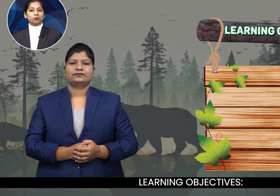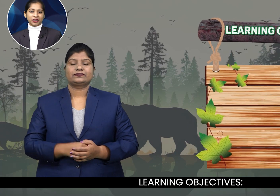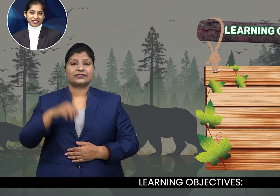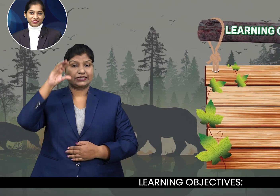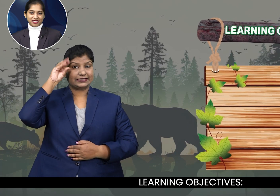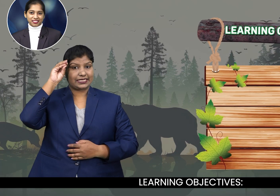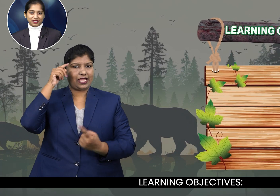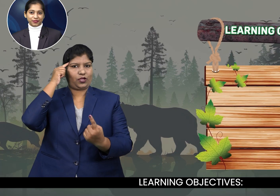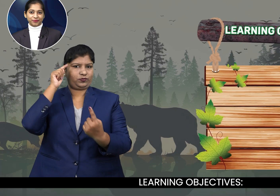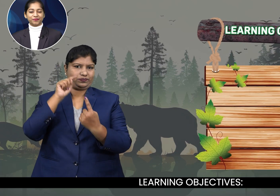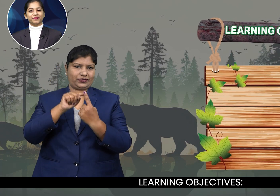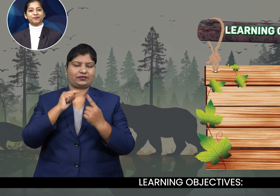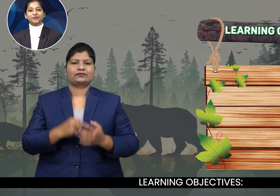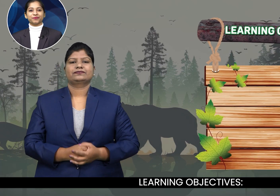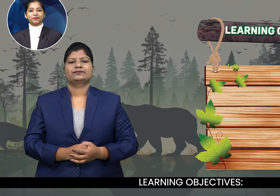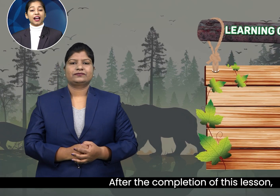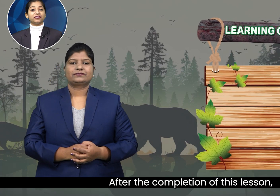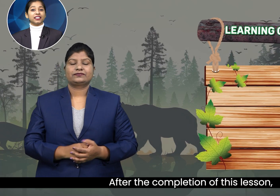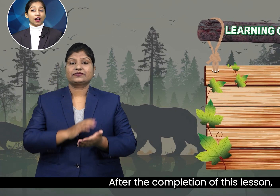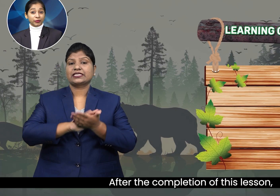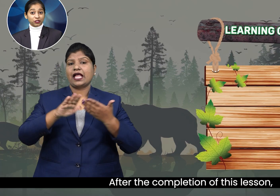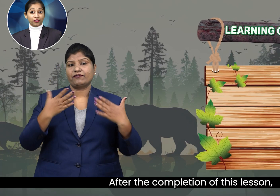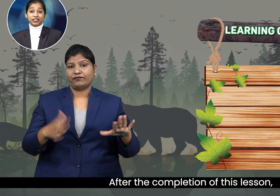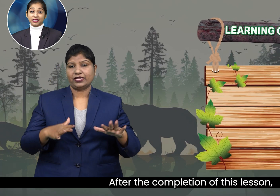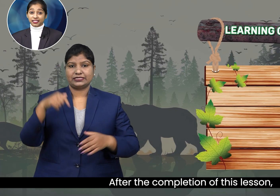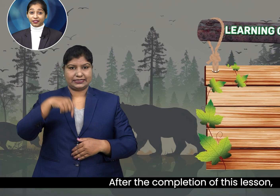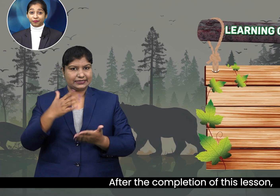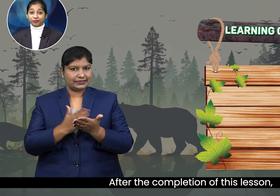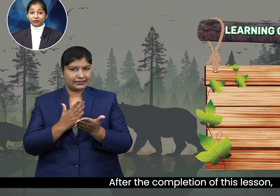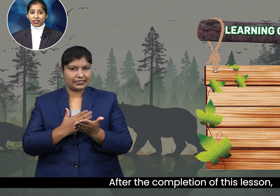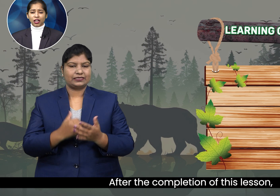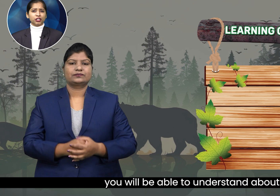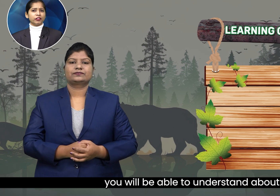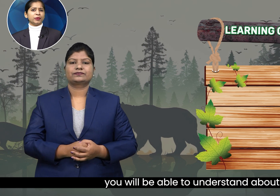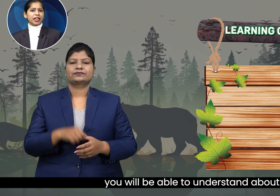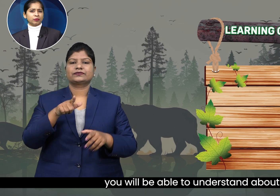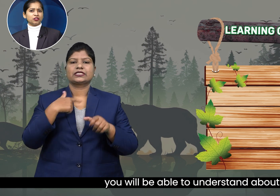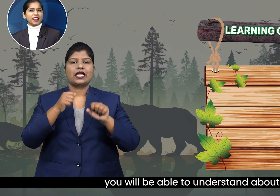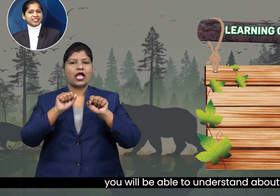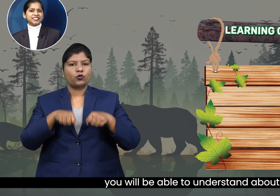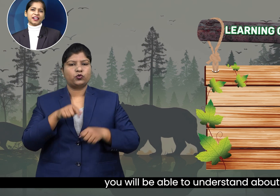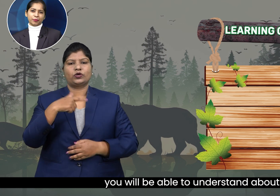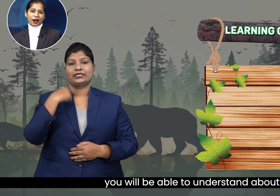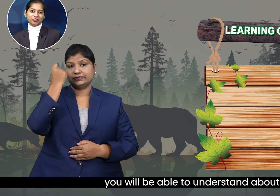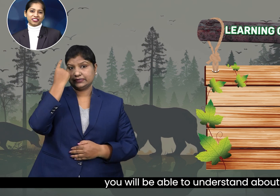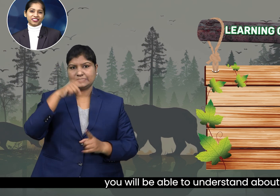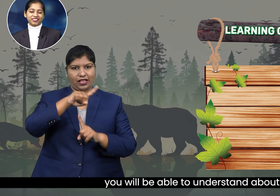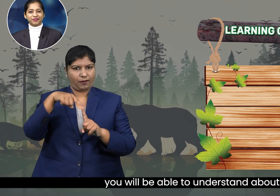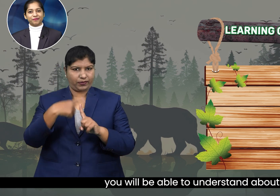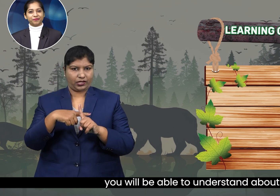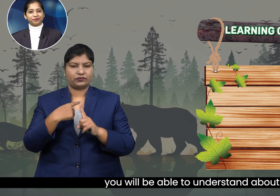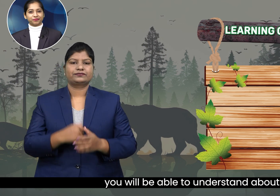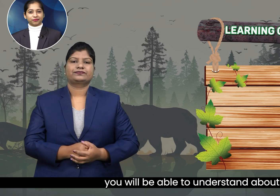Learning objectives. After the completion of this lesson, you will be able to understand about